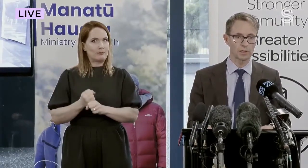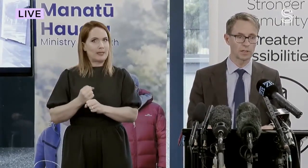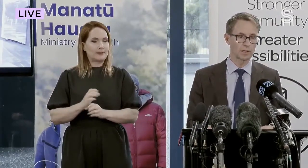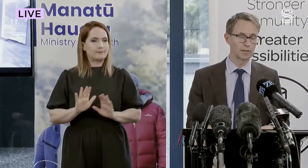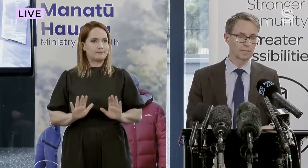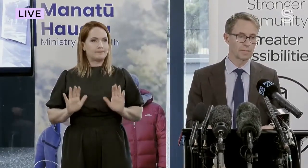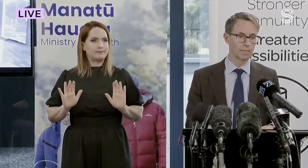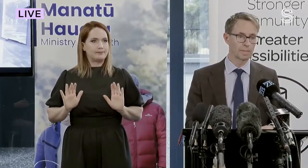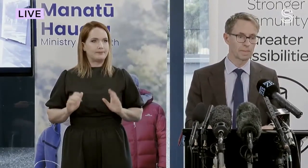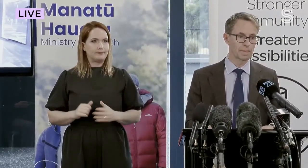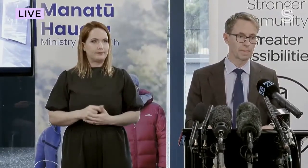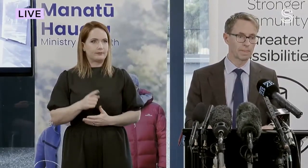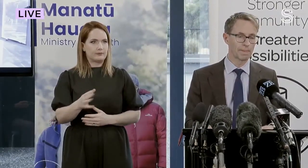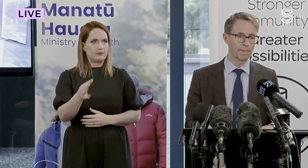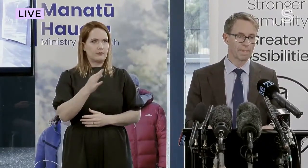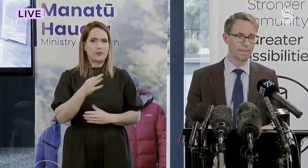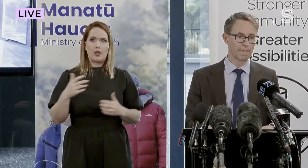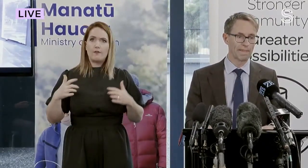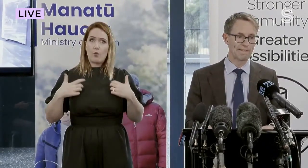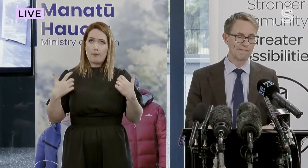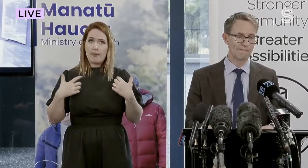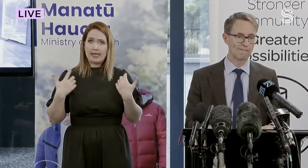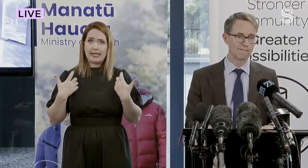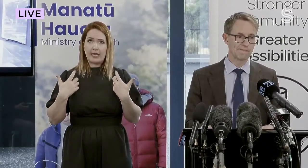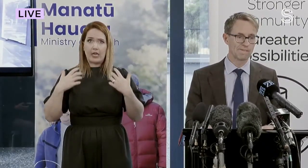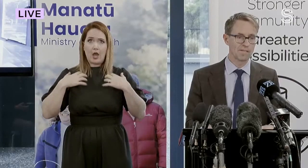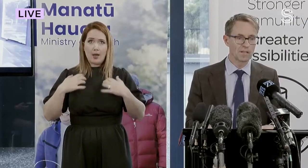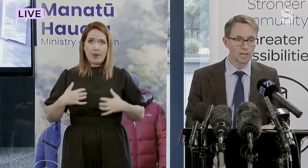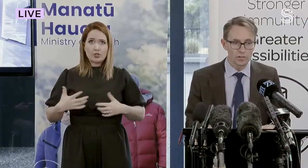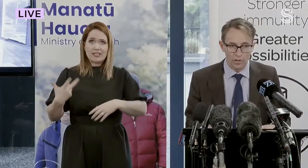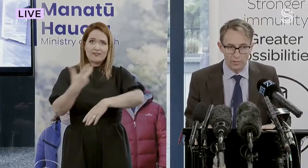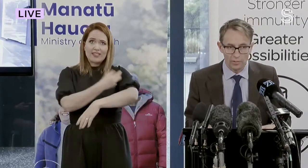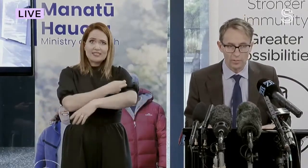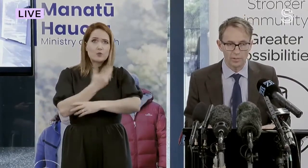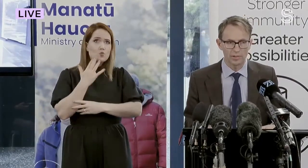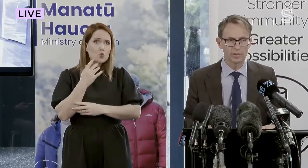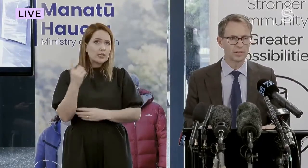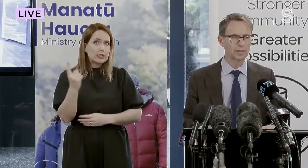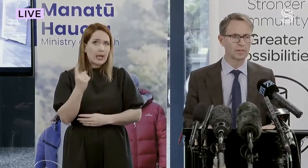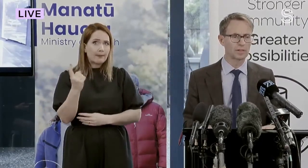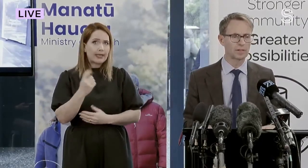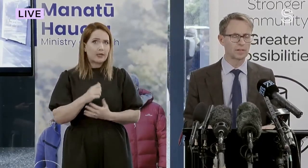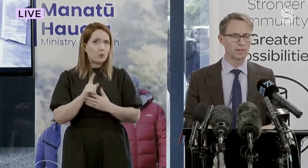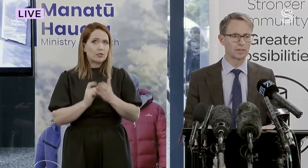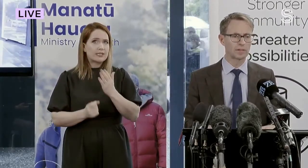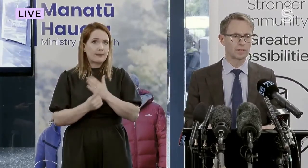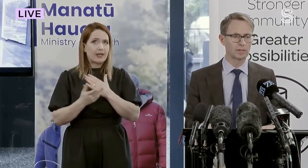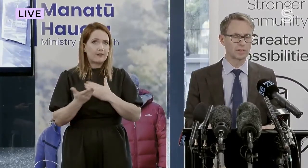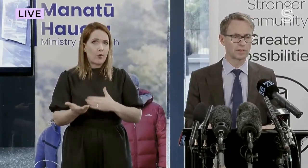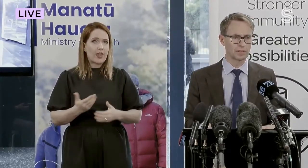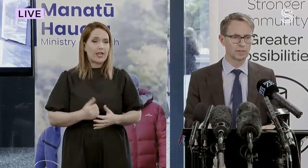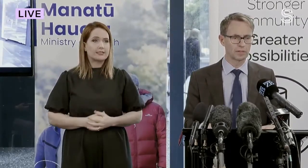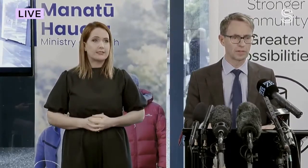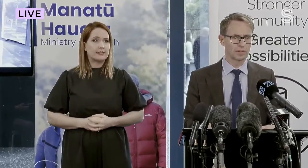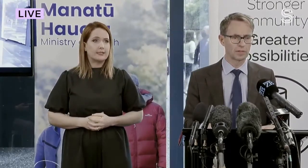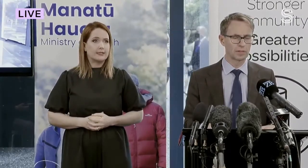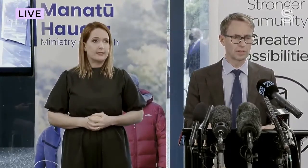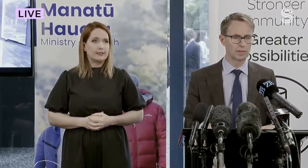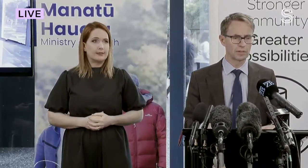Thank you. Would we be for a monkeypox vax as well? Sorry? A vaccination for